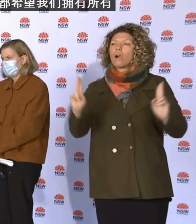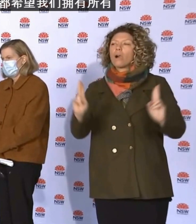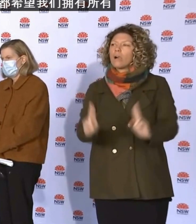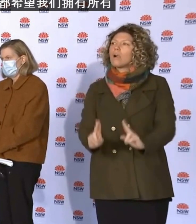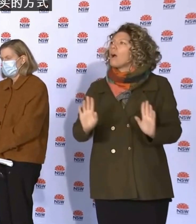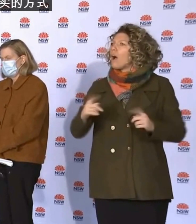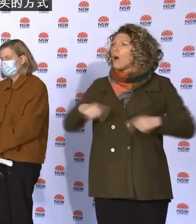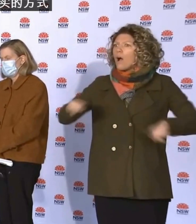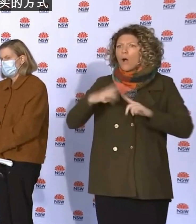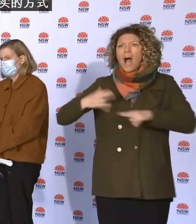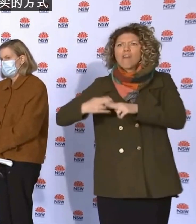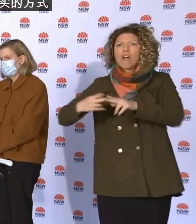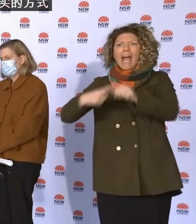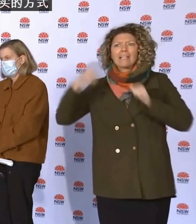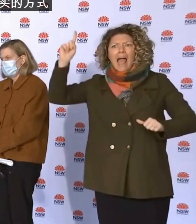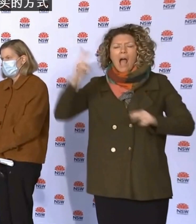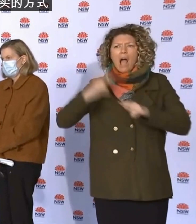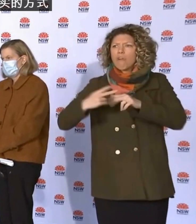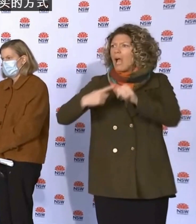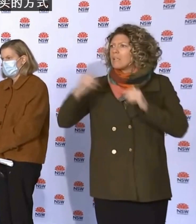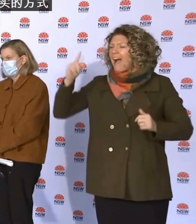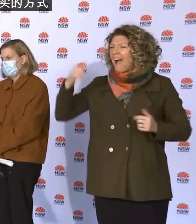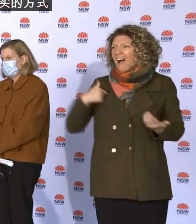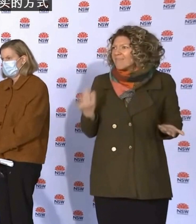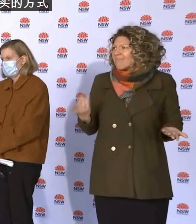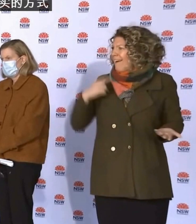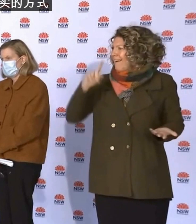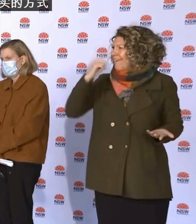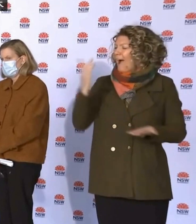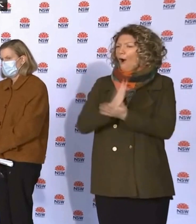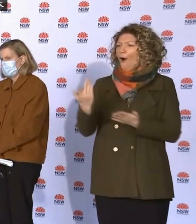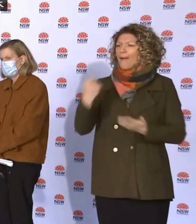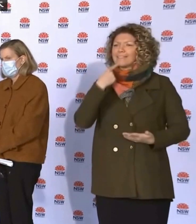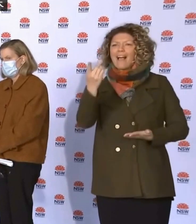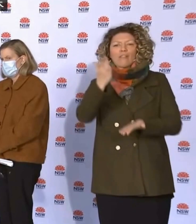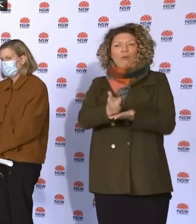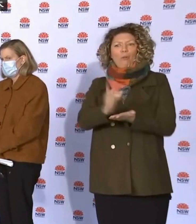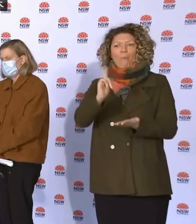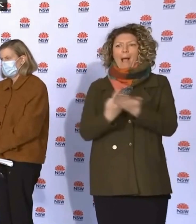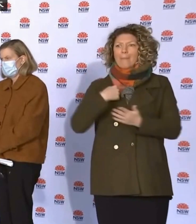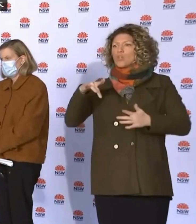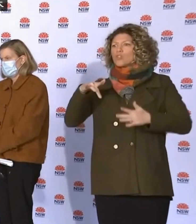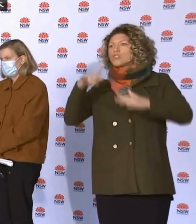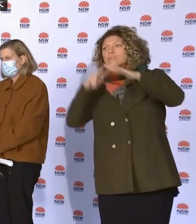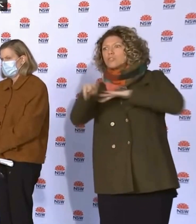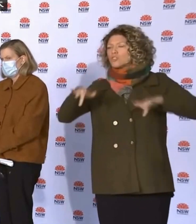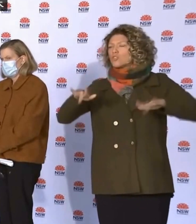everybody wants us to have all the answers today, but that wouldn't be an honest way to proceed. What is honest is to say that by the end of this